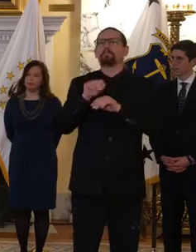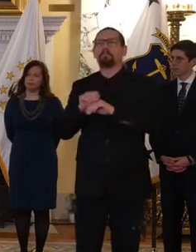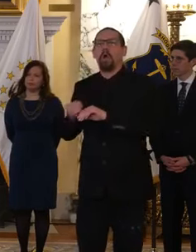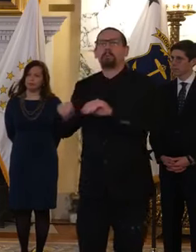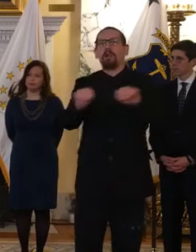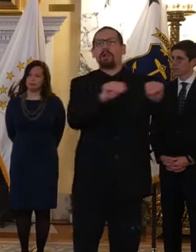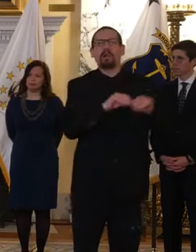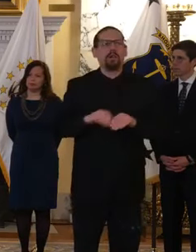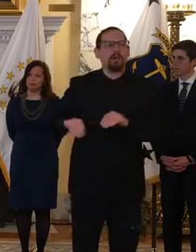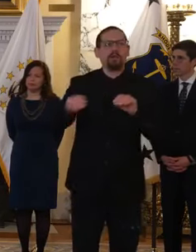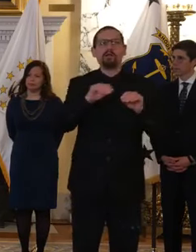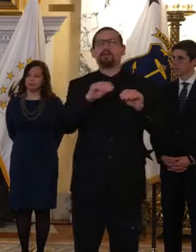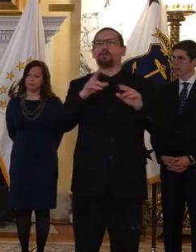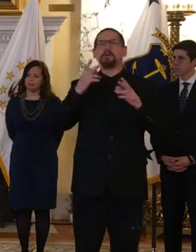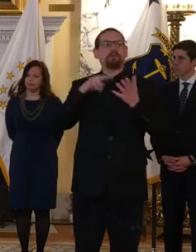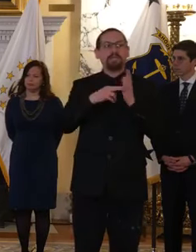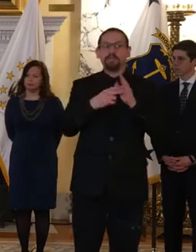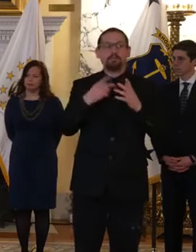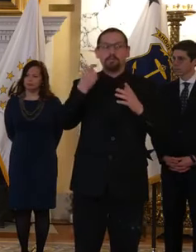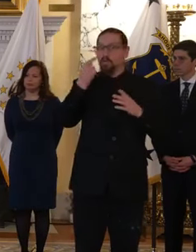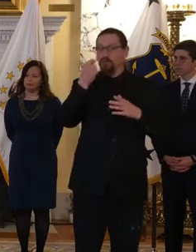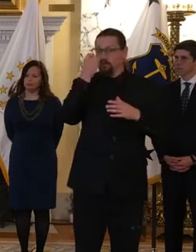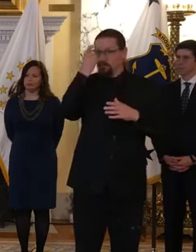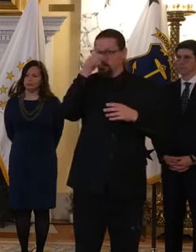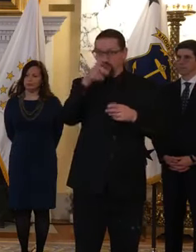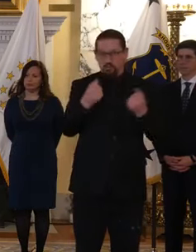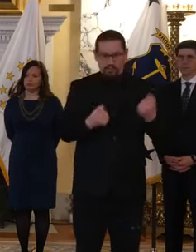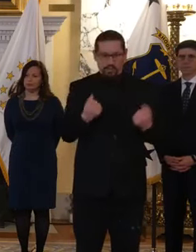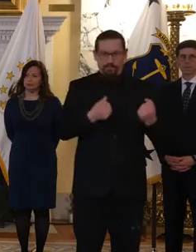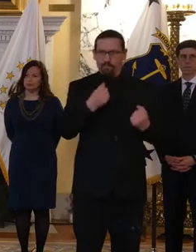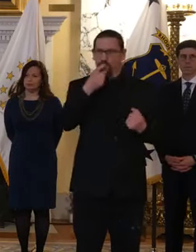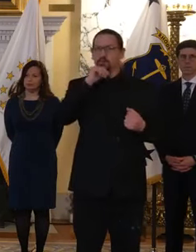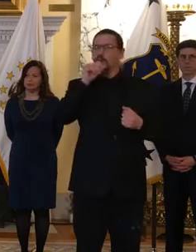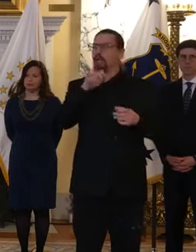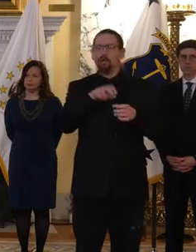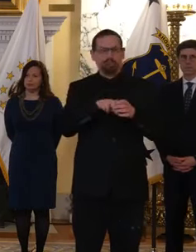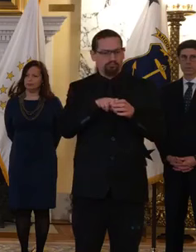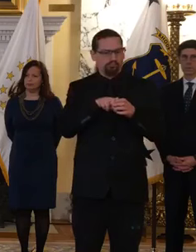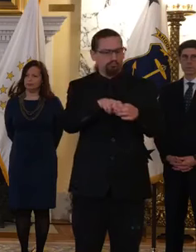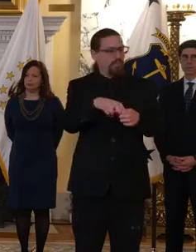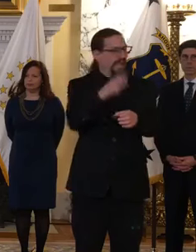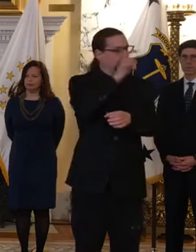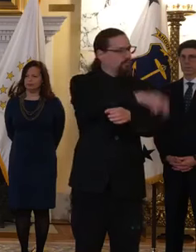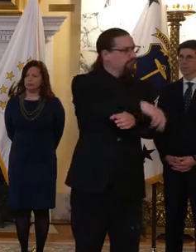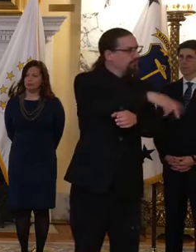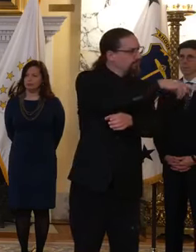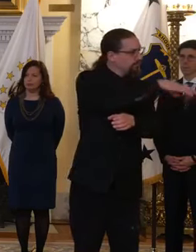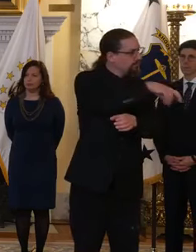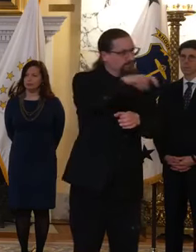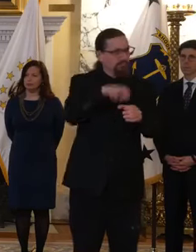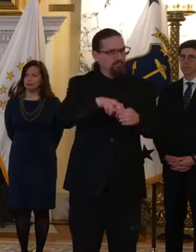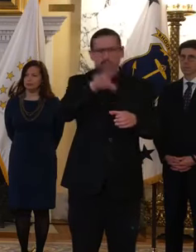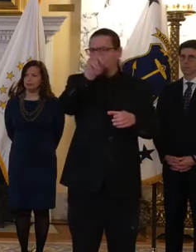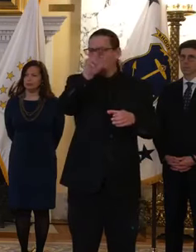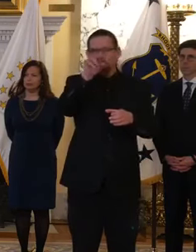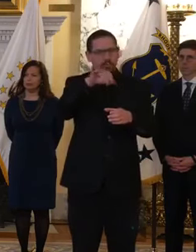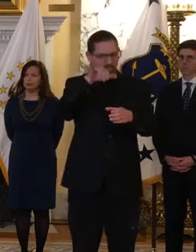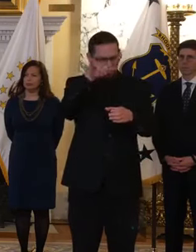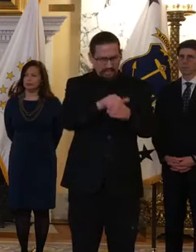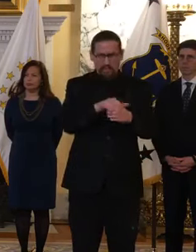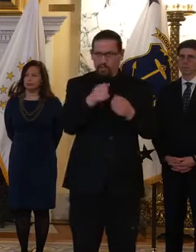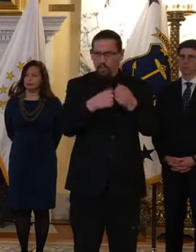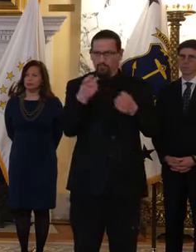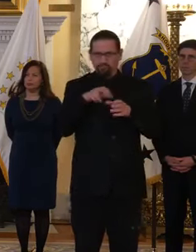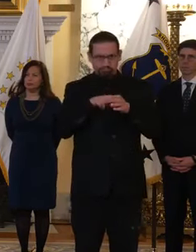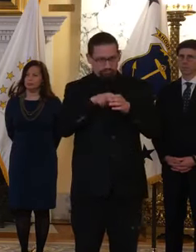their cars and driving through these collection specimen sites. We also have people